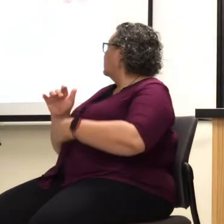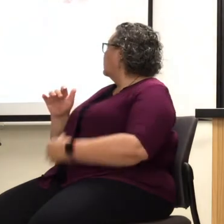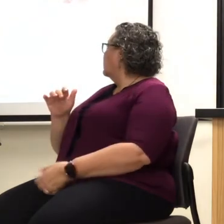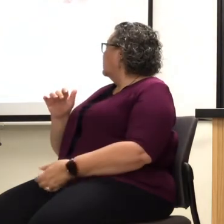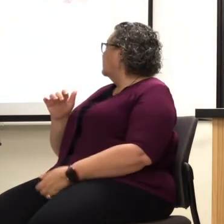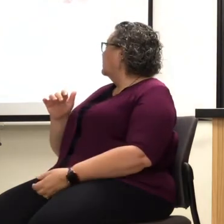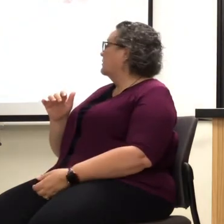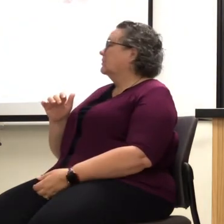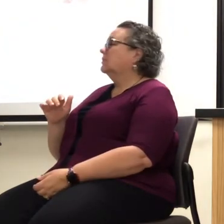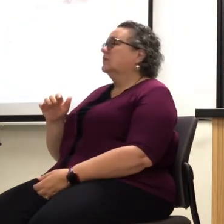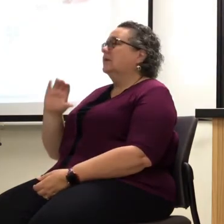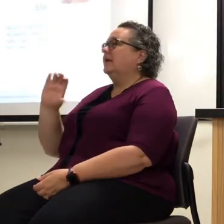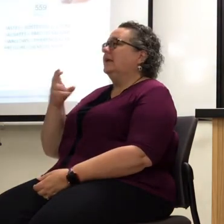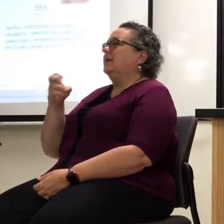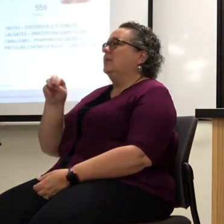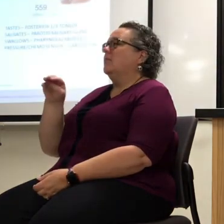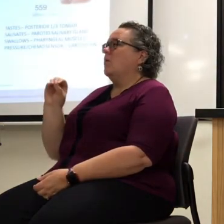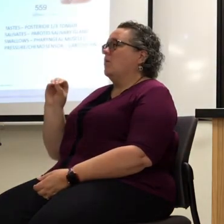chemodetector